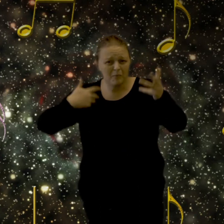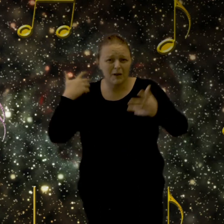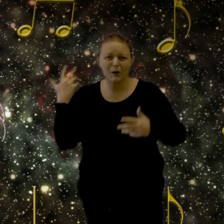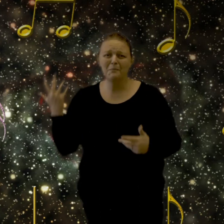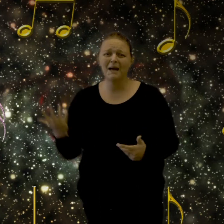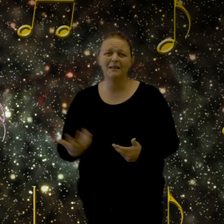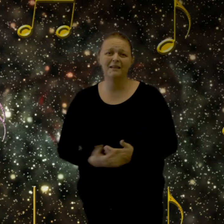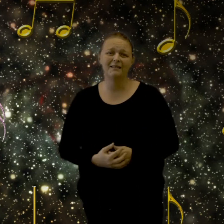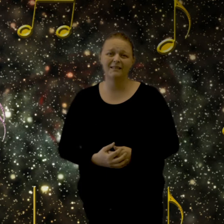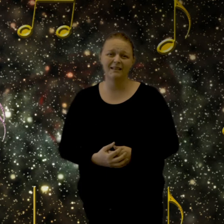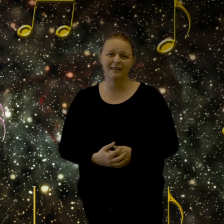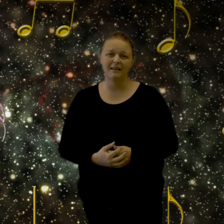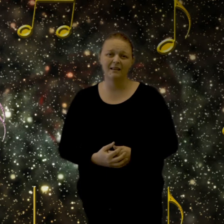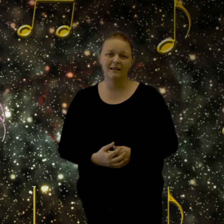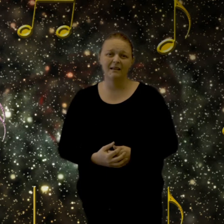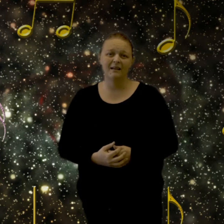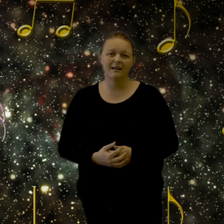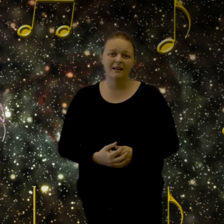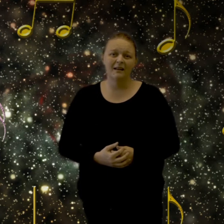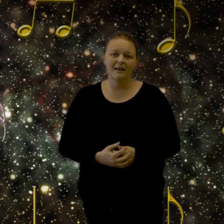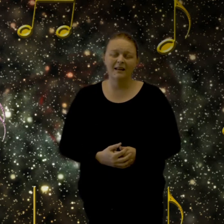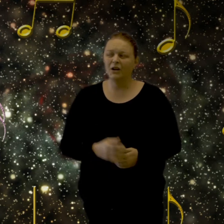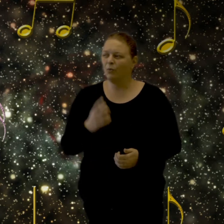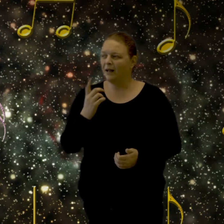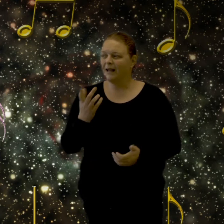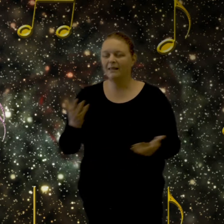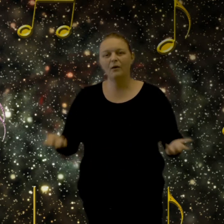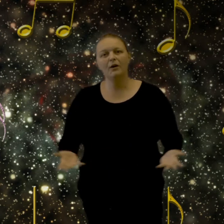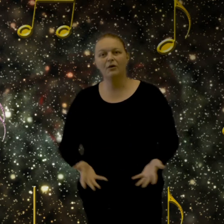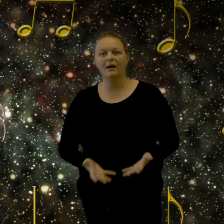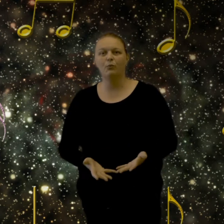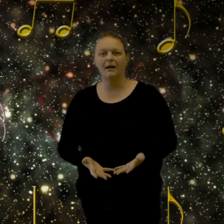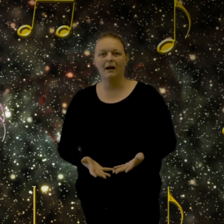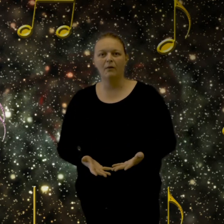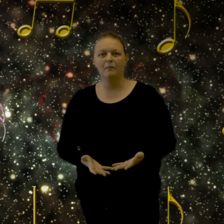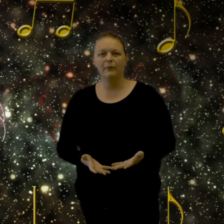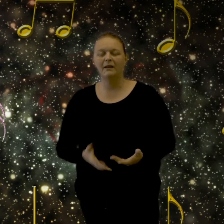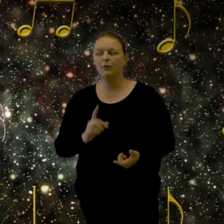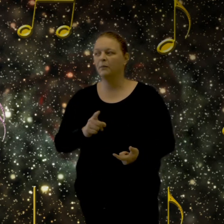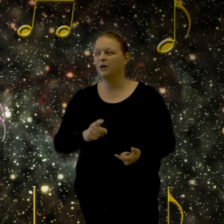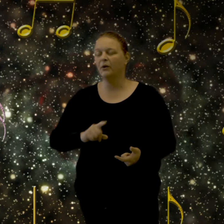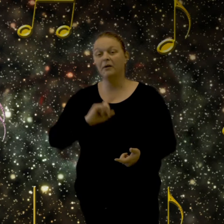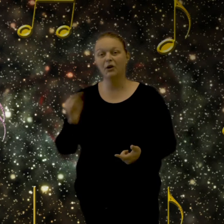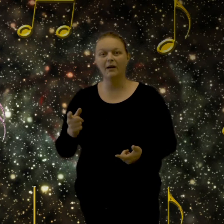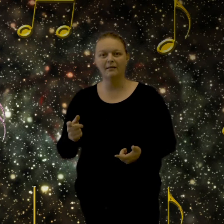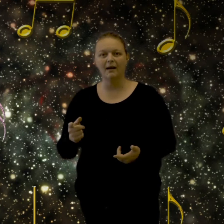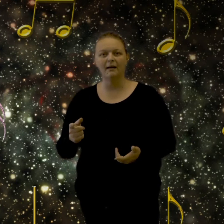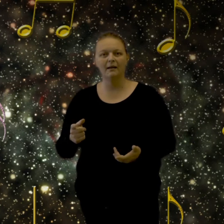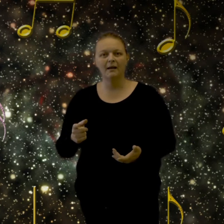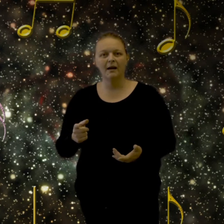little melodies to sing. You know what? I think I want to do that right now. Tell you what I'm going to do. I'm going to go outside and